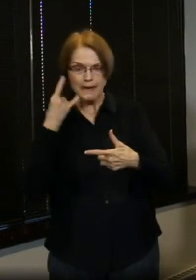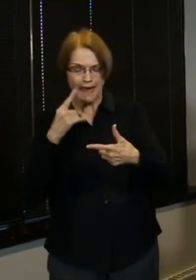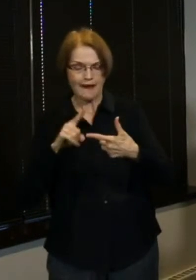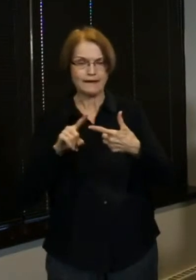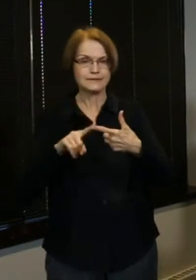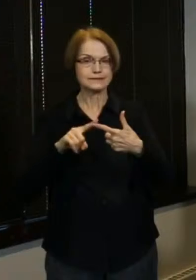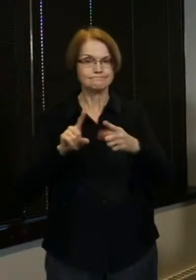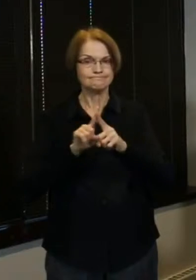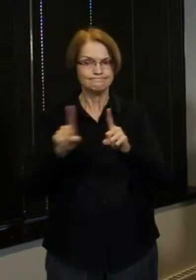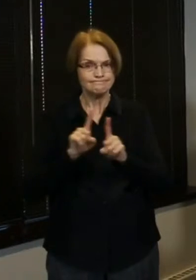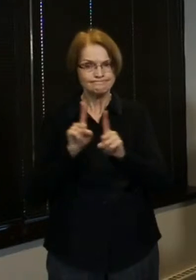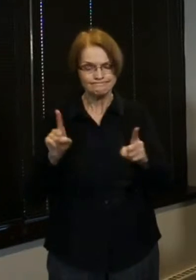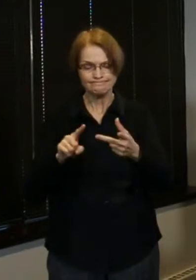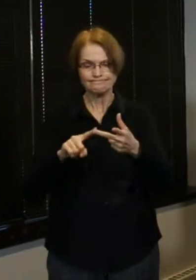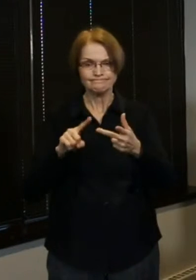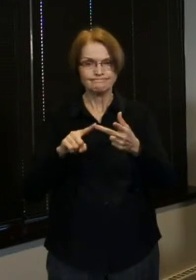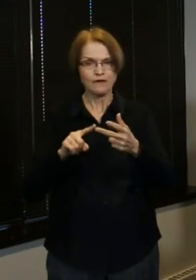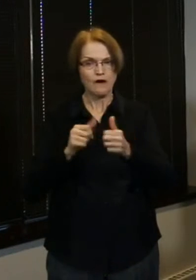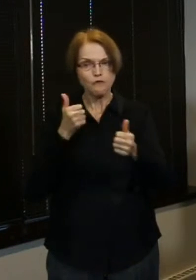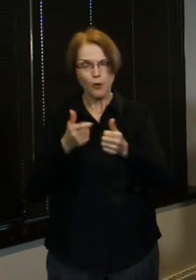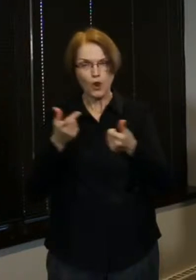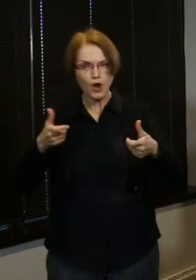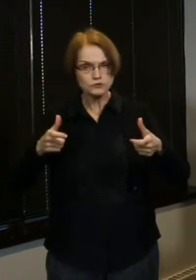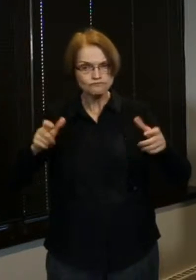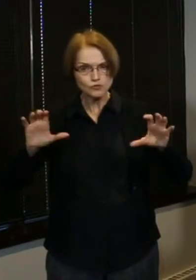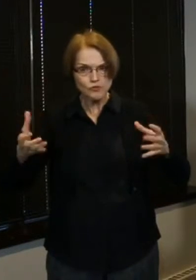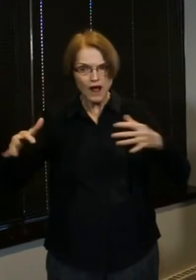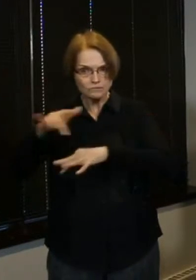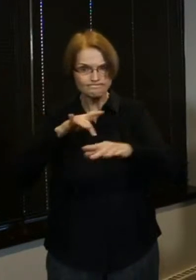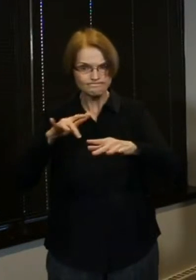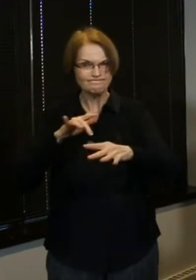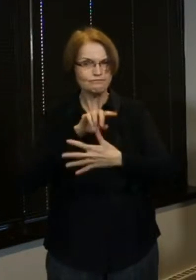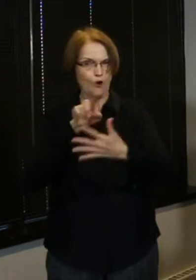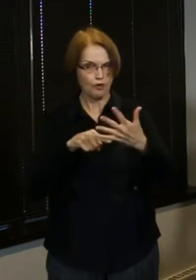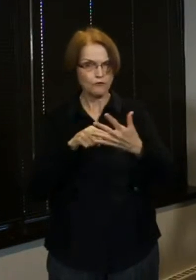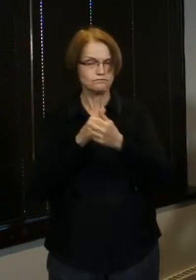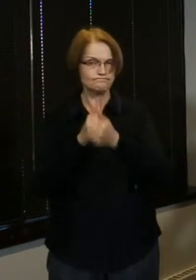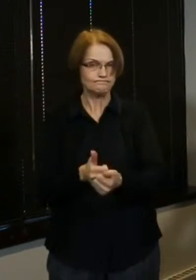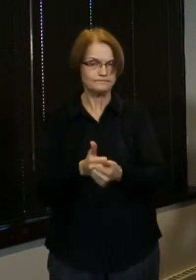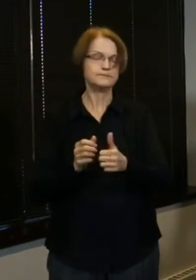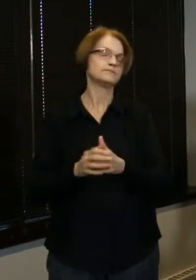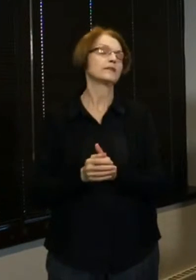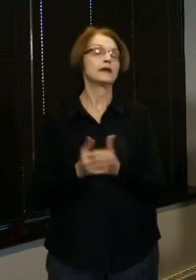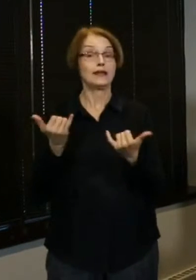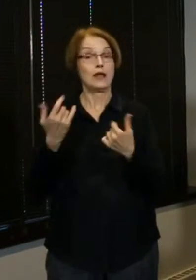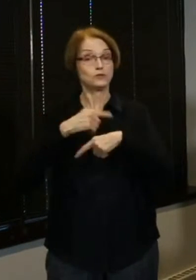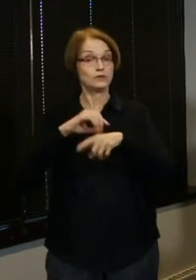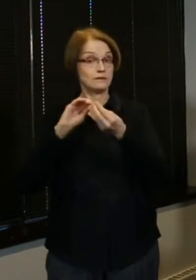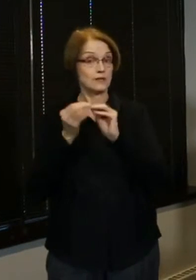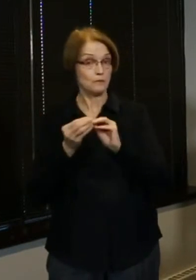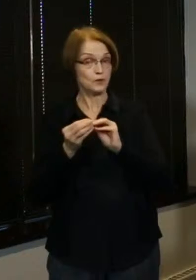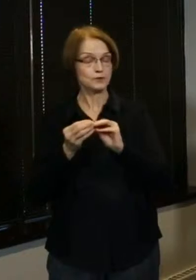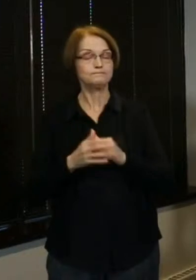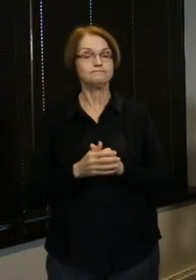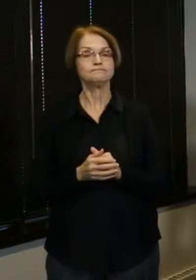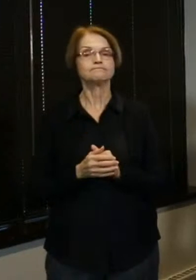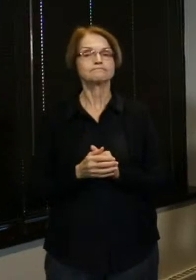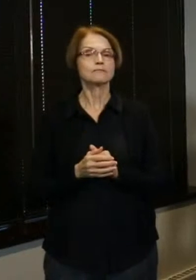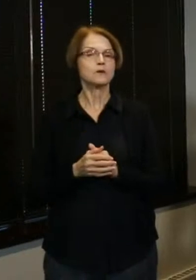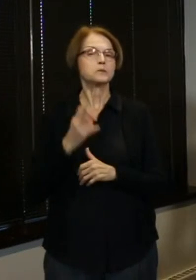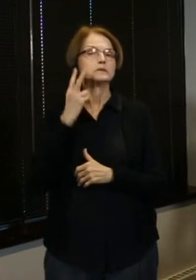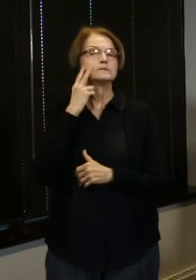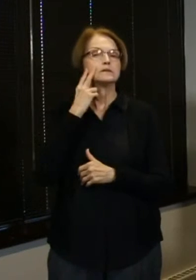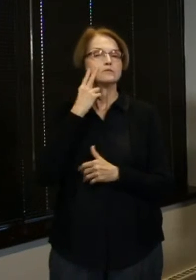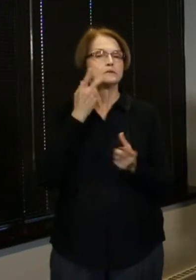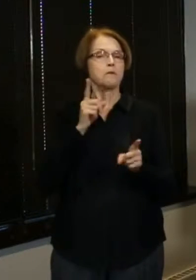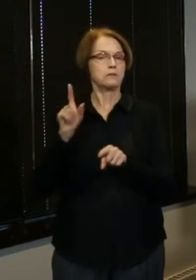staying socially distant, not gathering in crowds, all of those things. But let's look at today's numbers and we'll see where we